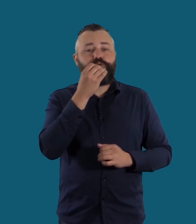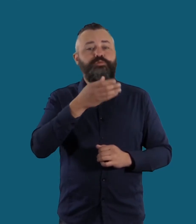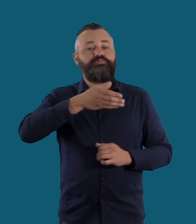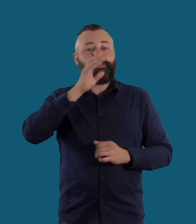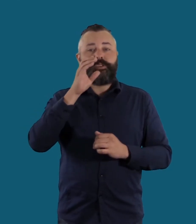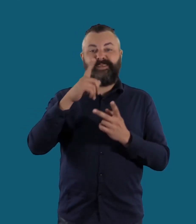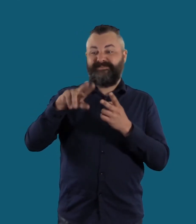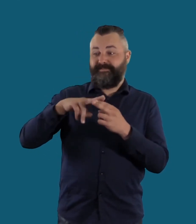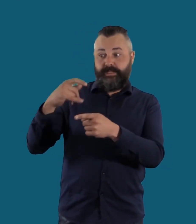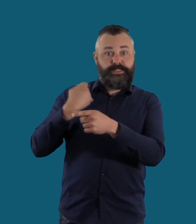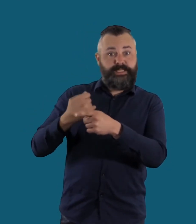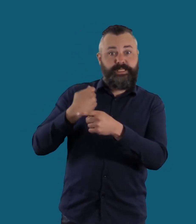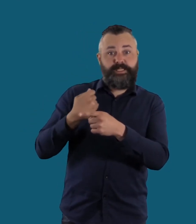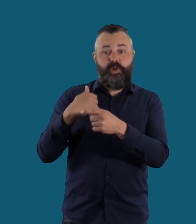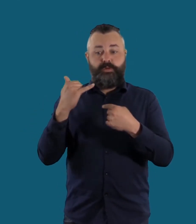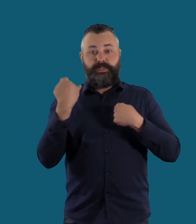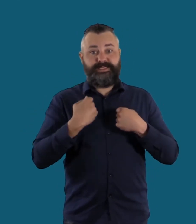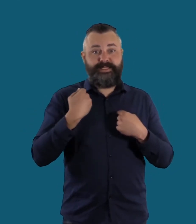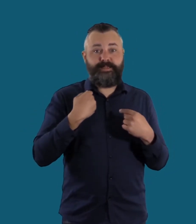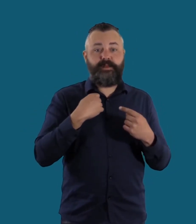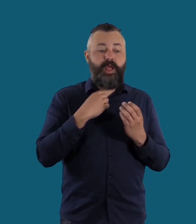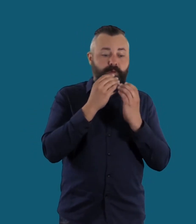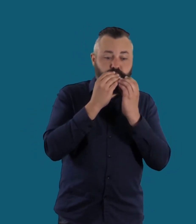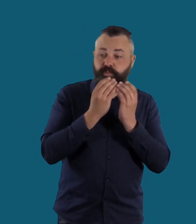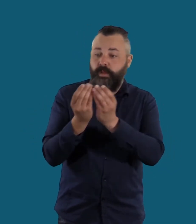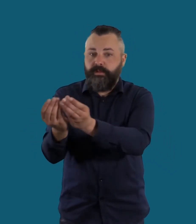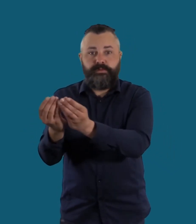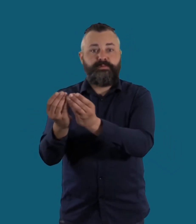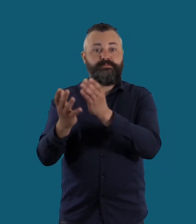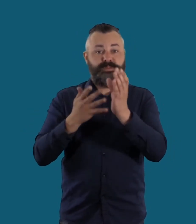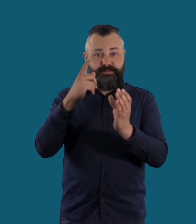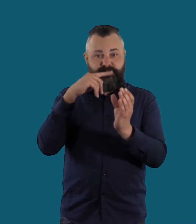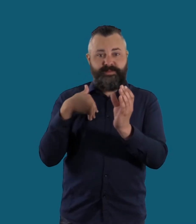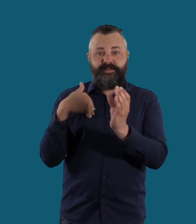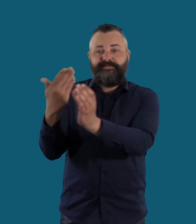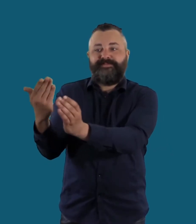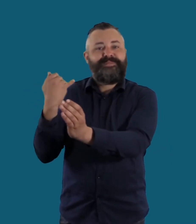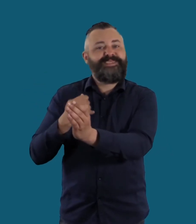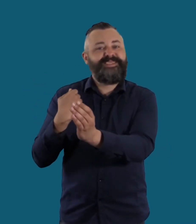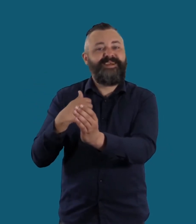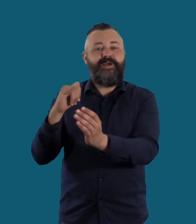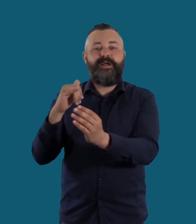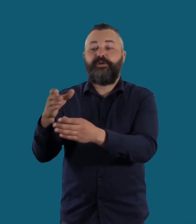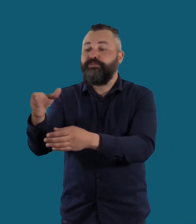food, or drinks because viruses can stay alive for up to 12 hours.